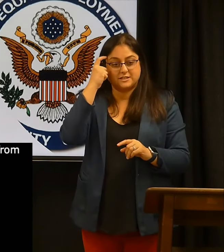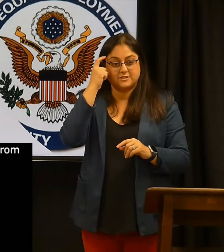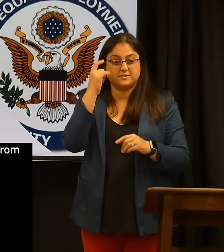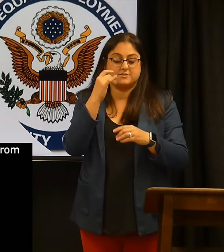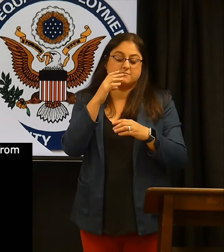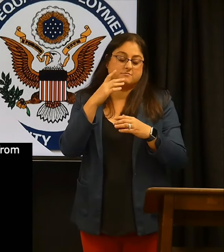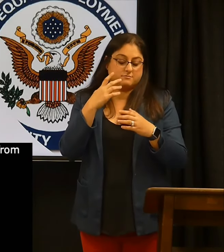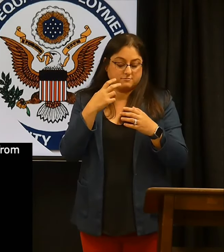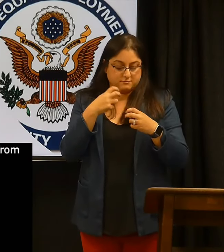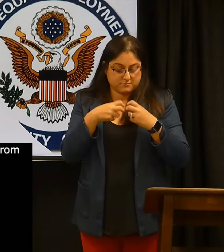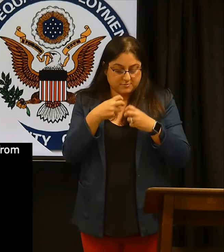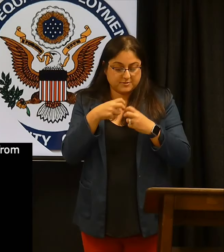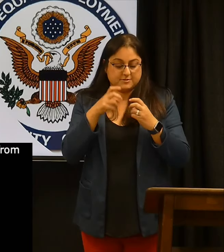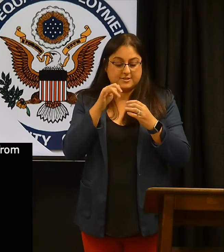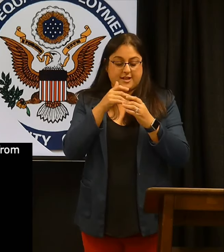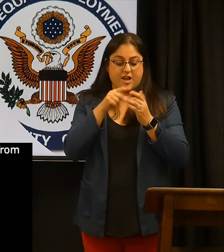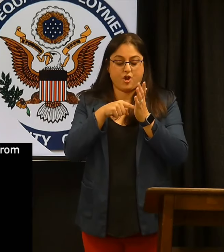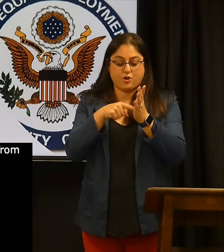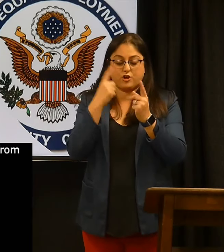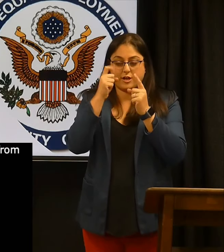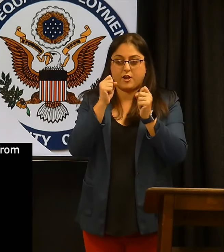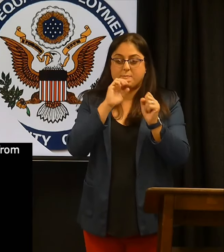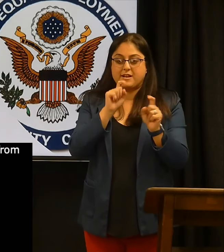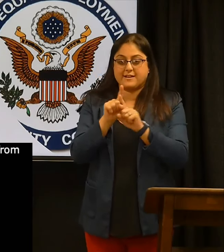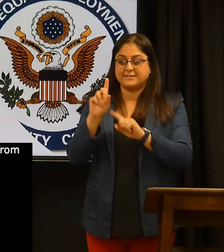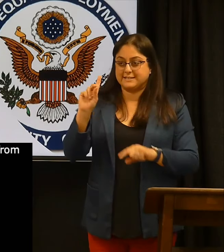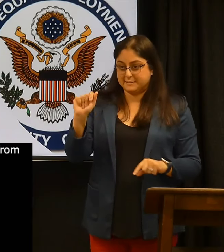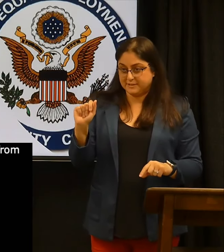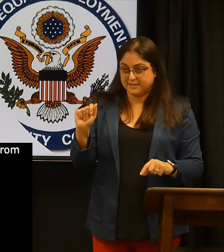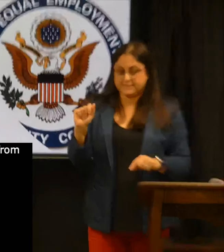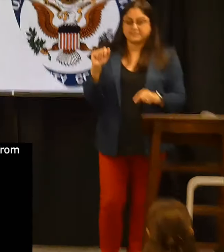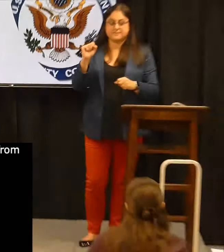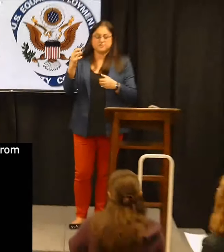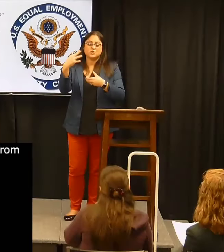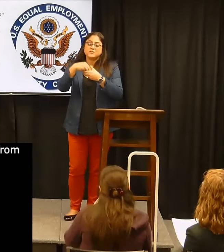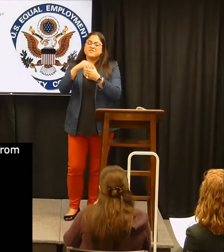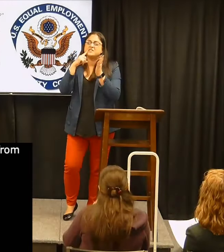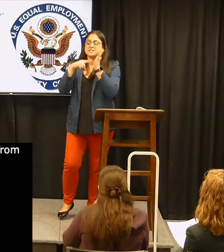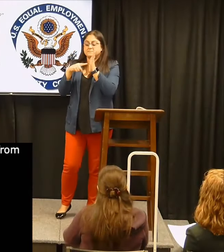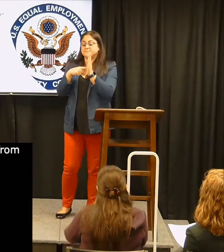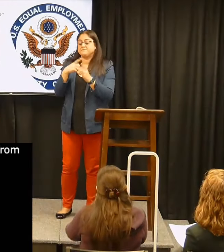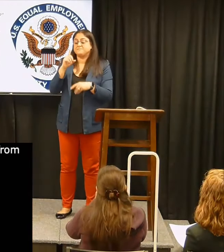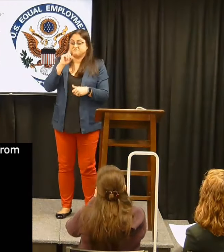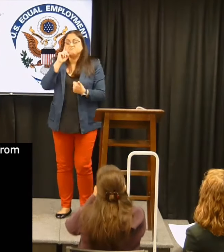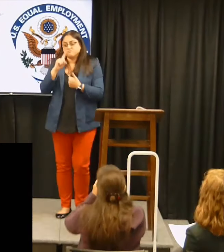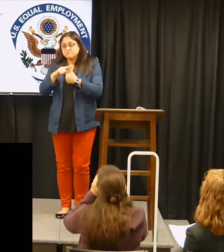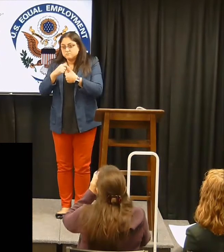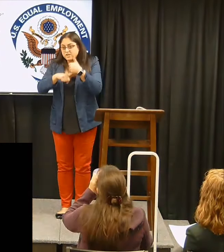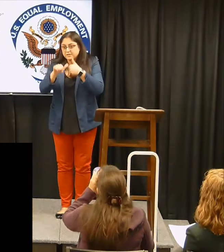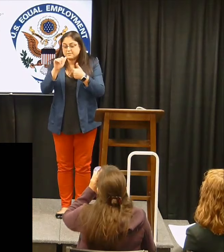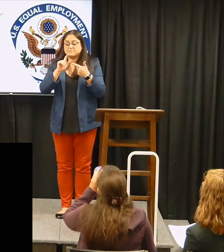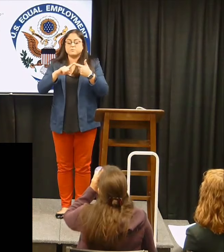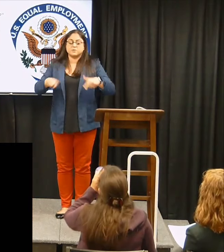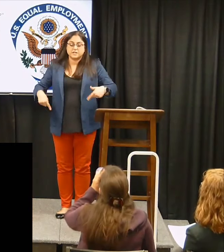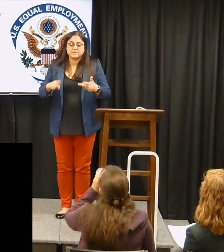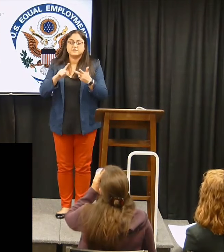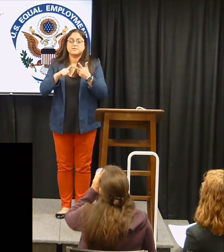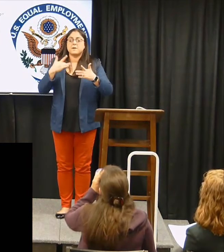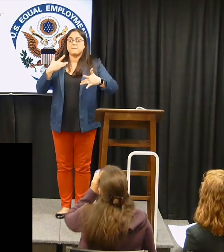So ADA also includes people with mental disabilities. For example, there's deafness, which is under it,